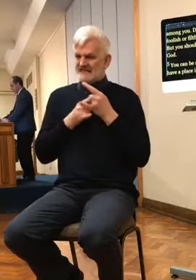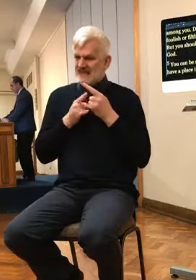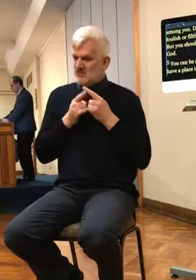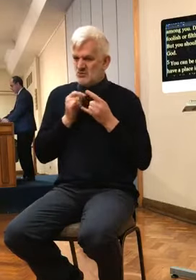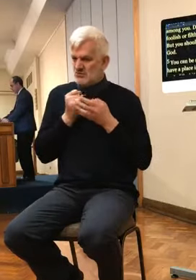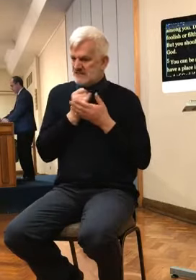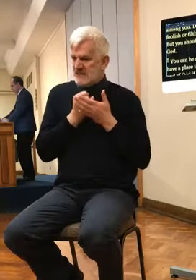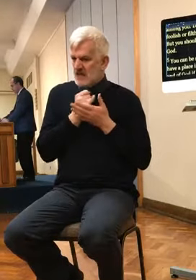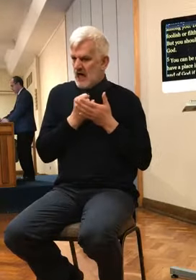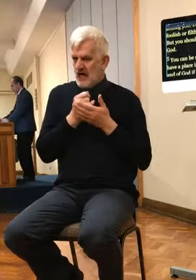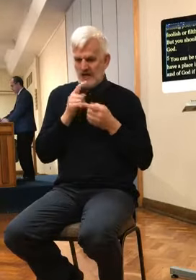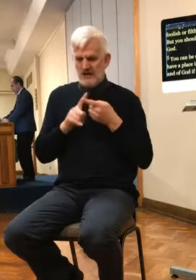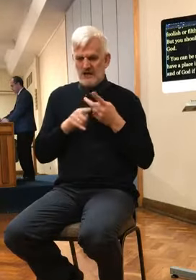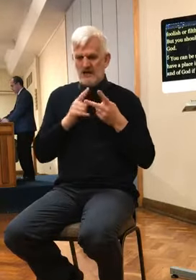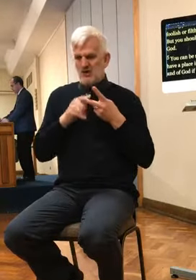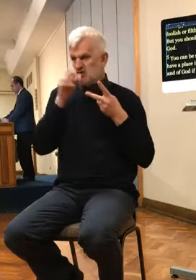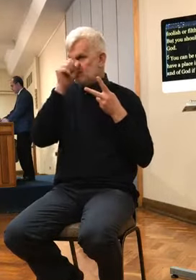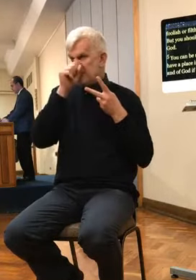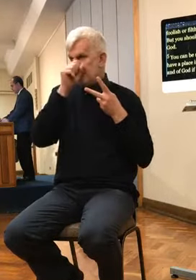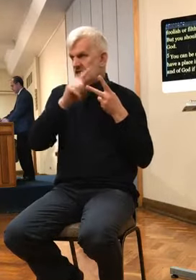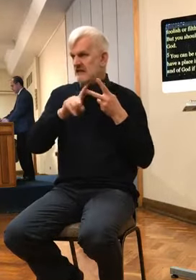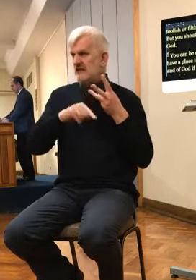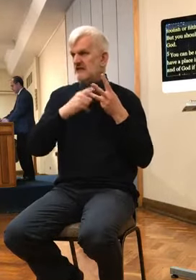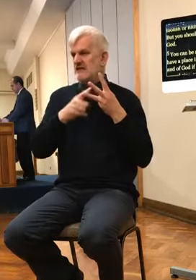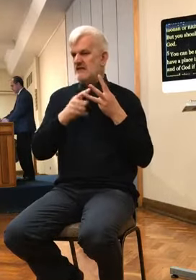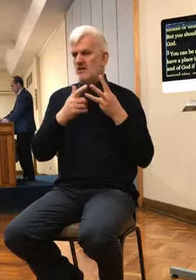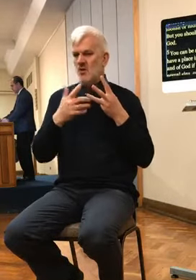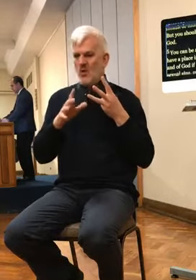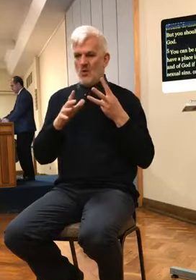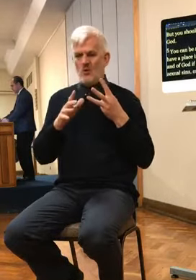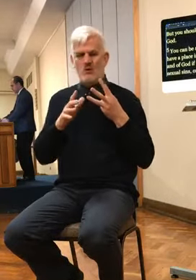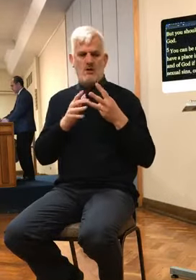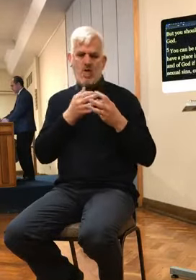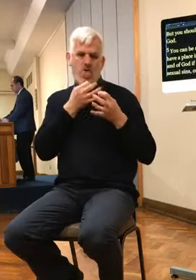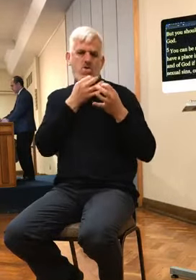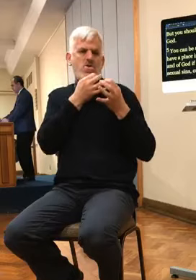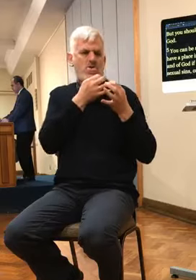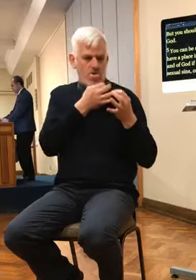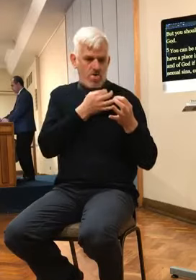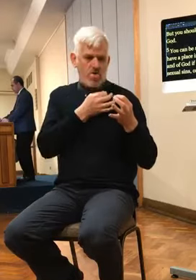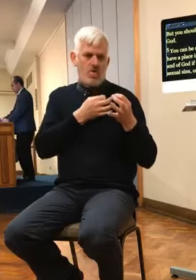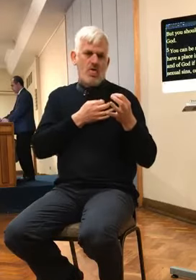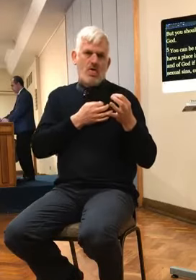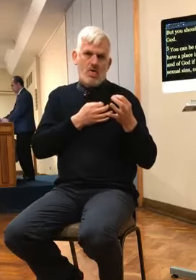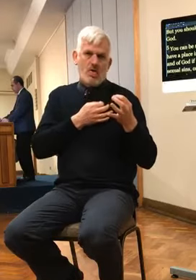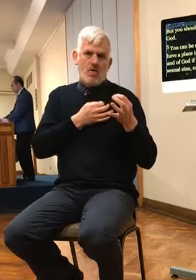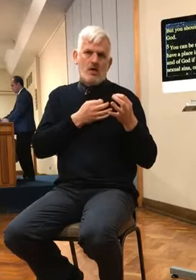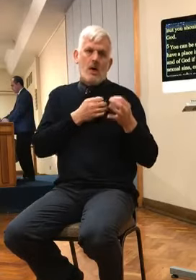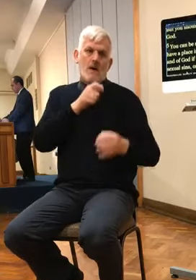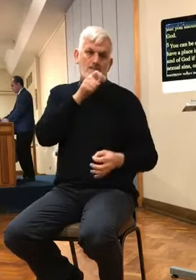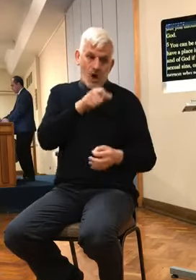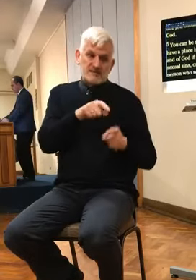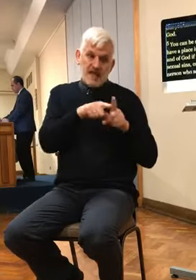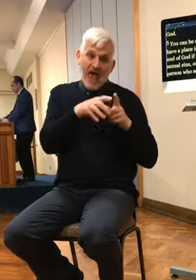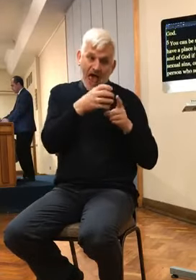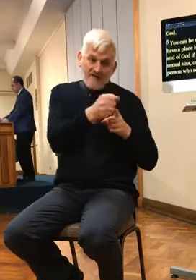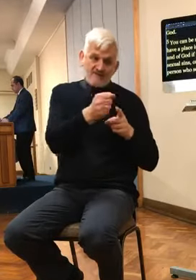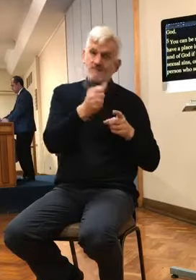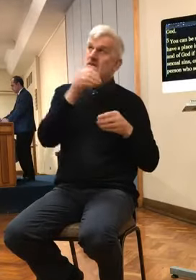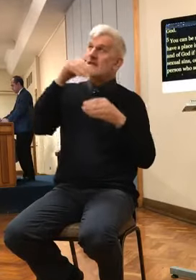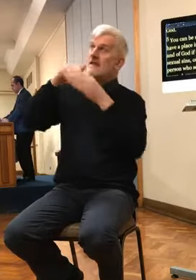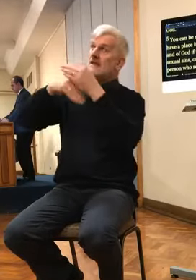nor covetous man, who is an idolater, hath any inheritance in the kingdom of Christ and of